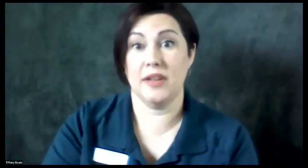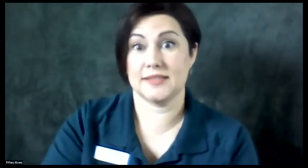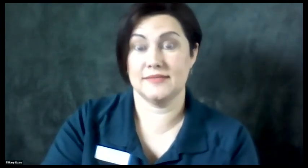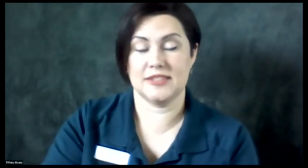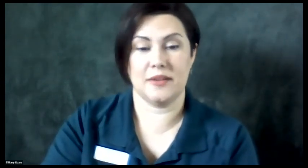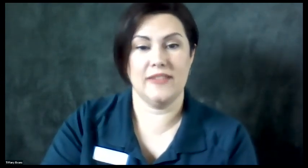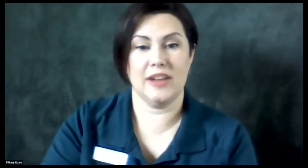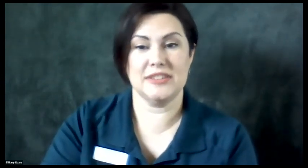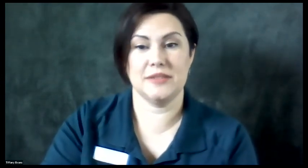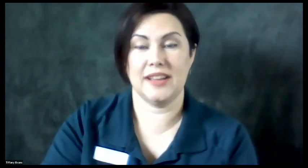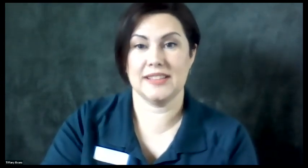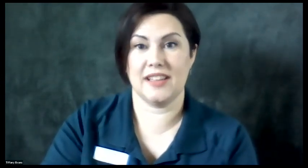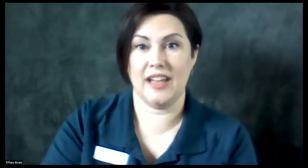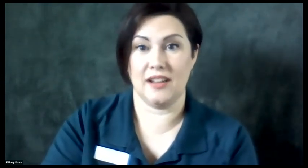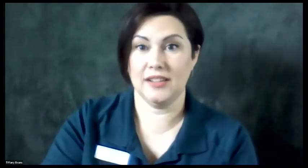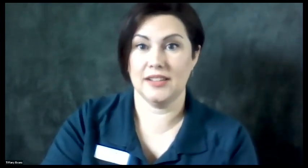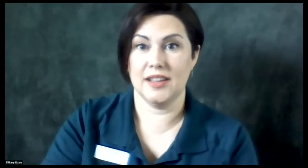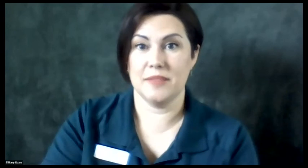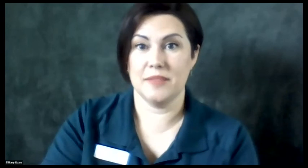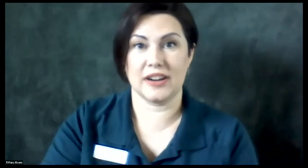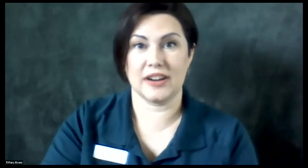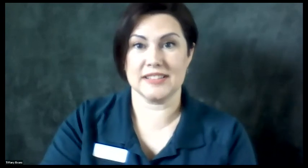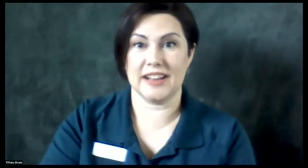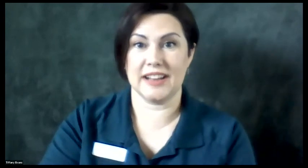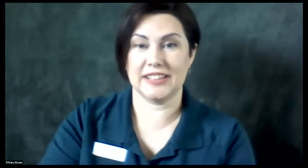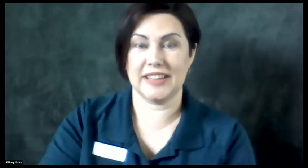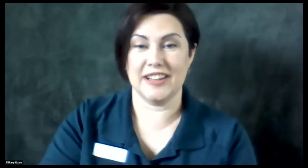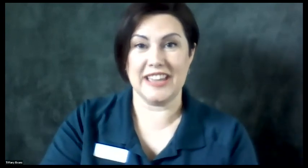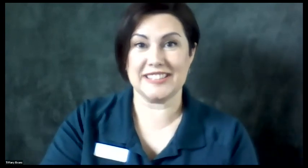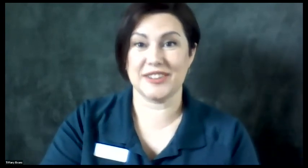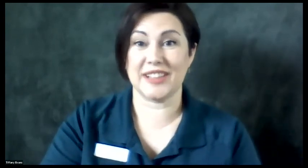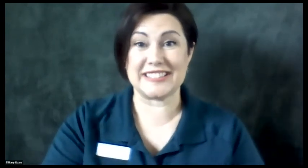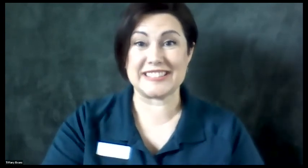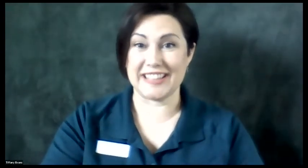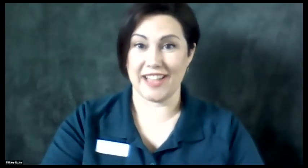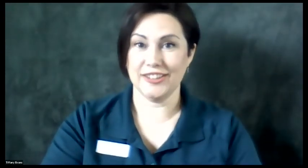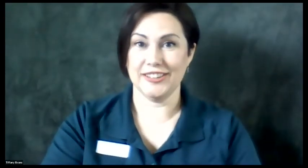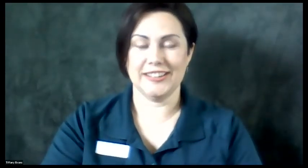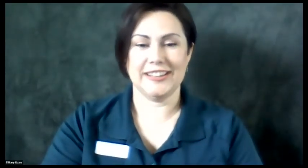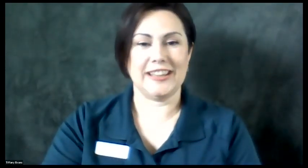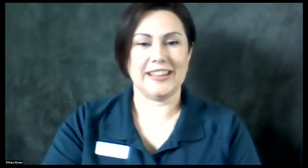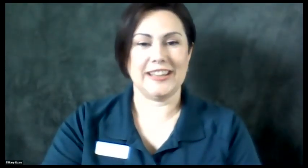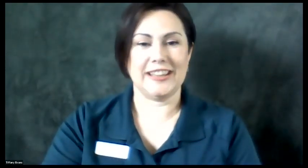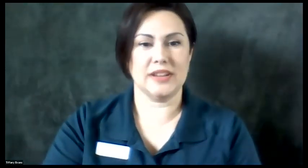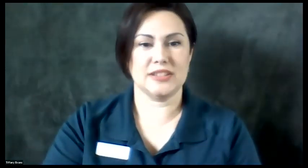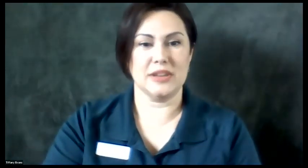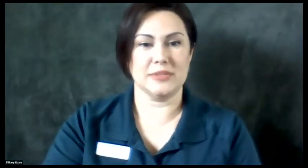So I've not been doing ASL that long. My coworkers and I took ASL classes together, and we wanted to be able to